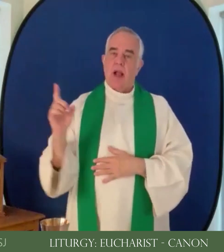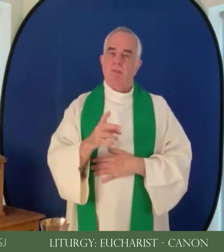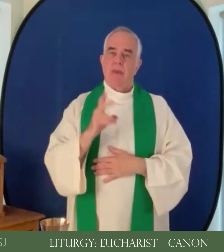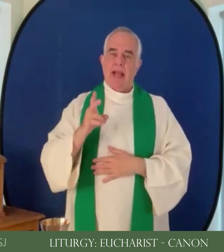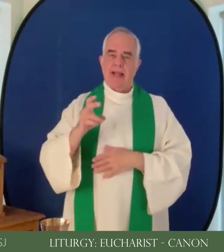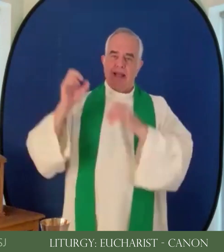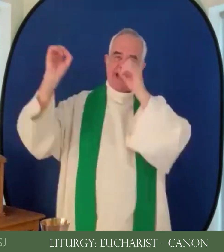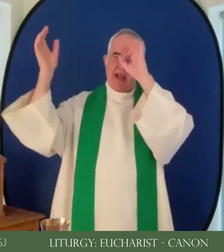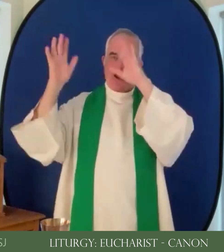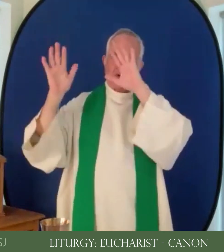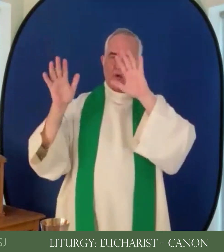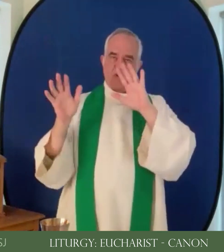come again in glory.